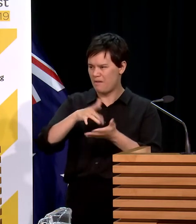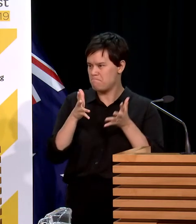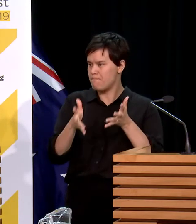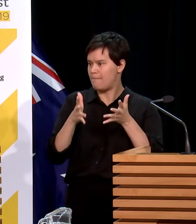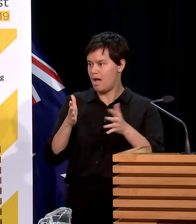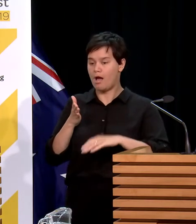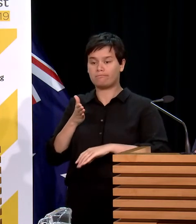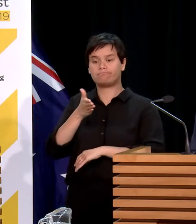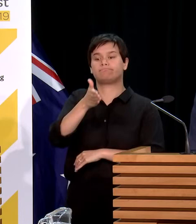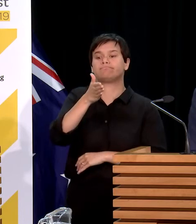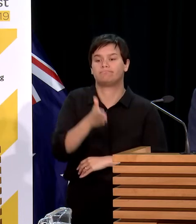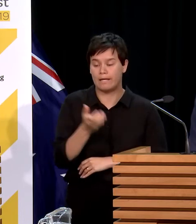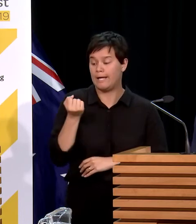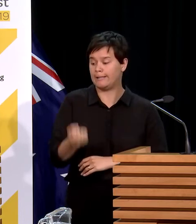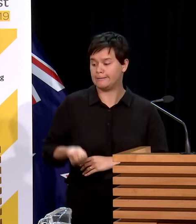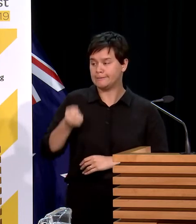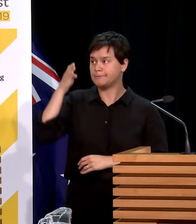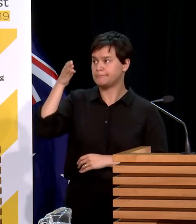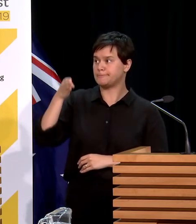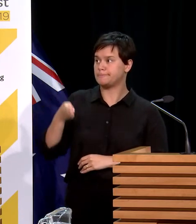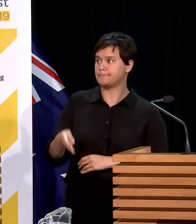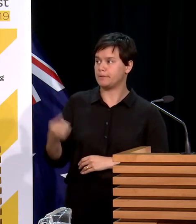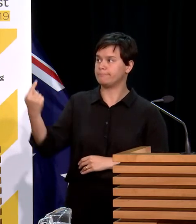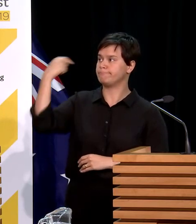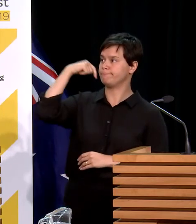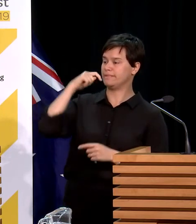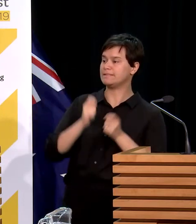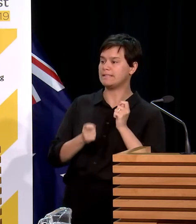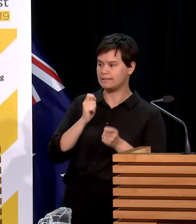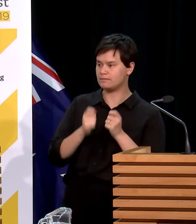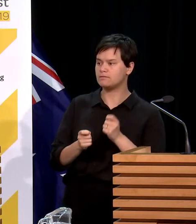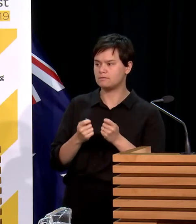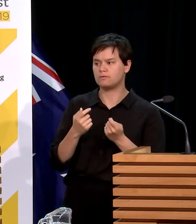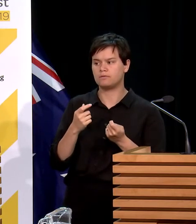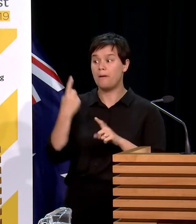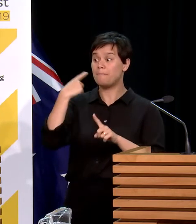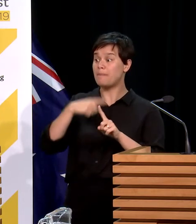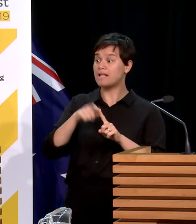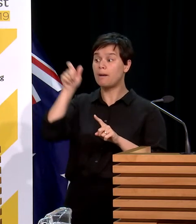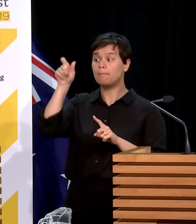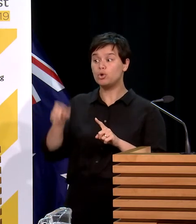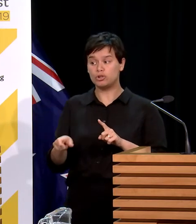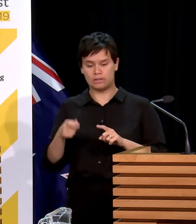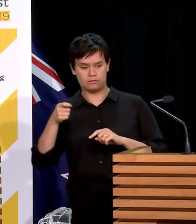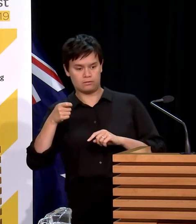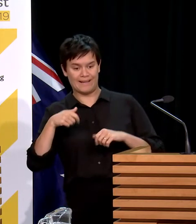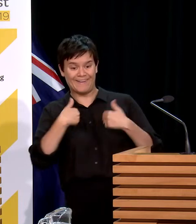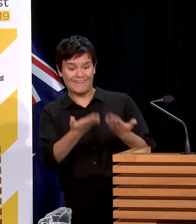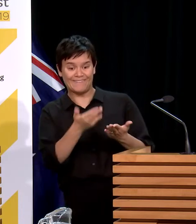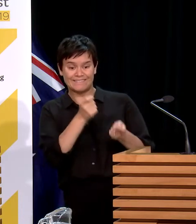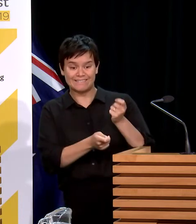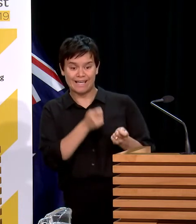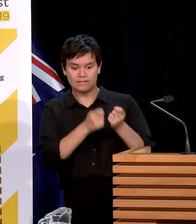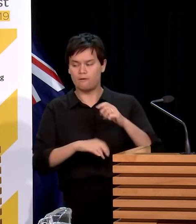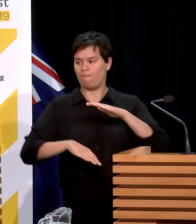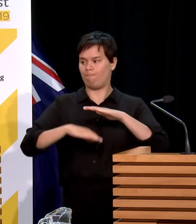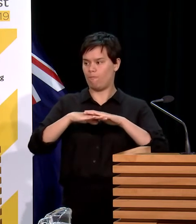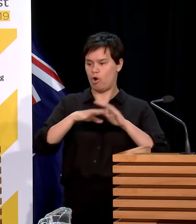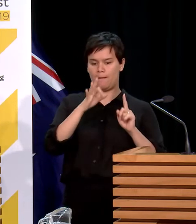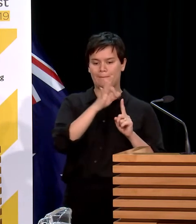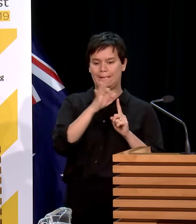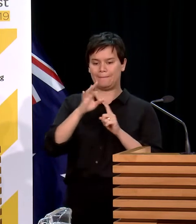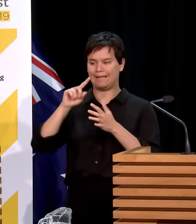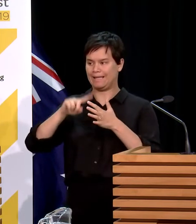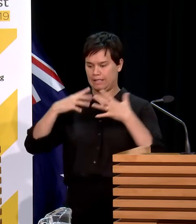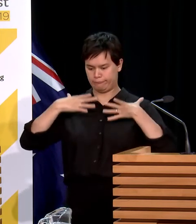the person doing the test is wearing full PPE when that's done. So the 3 new ones in managed isolation